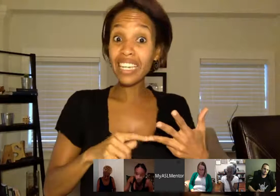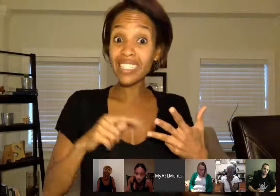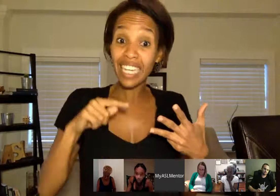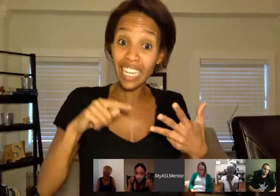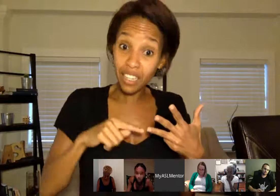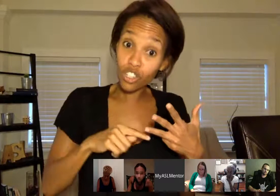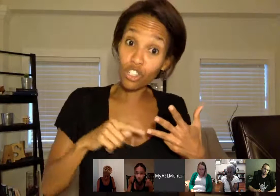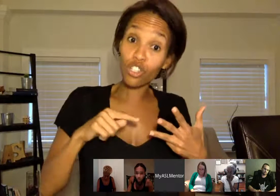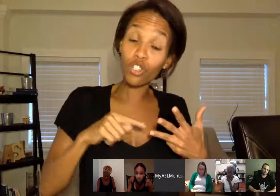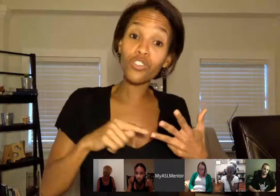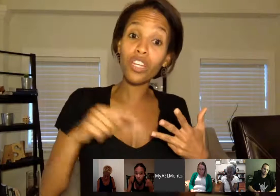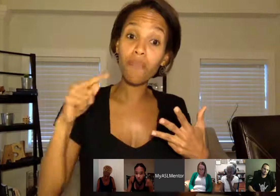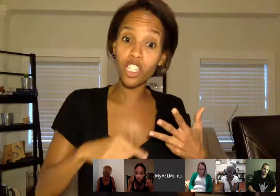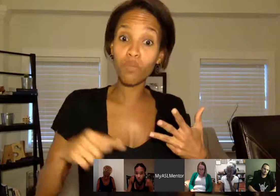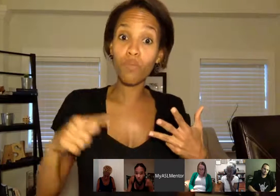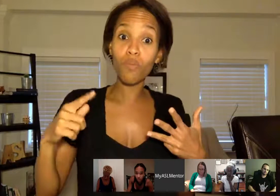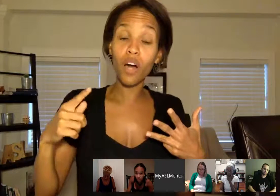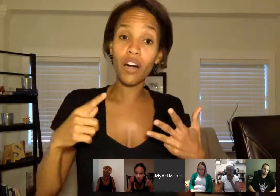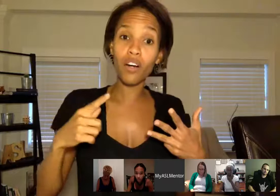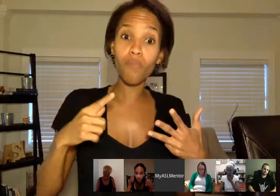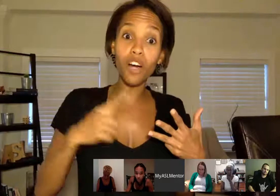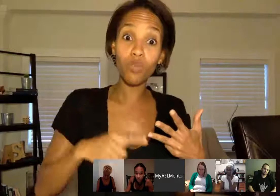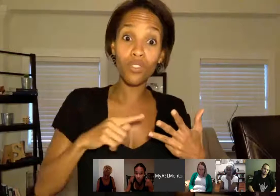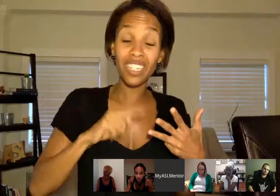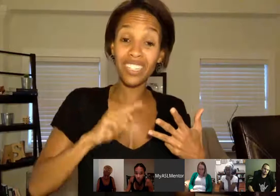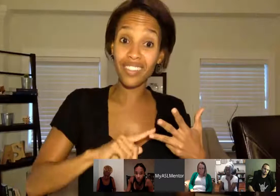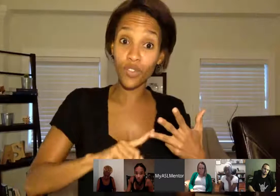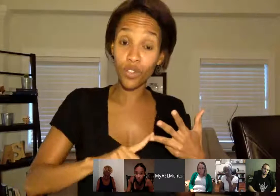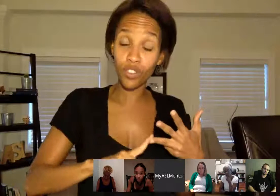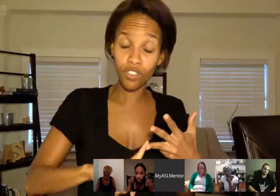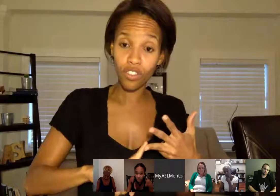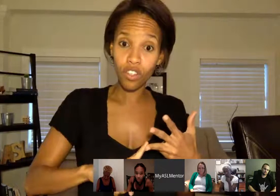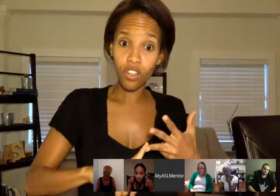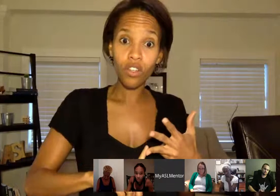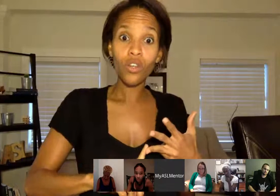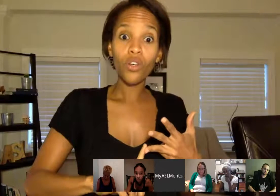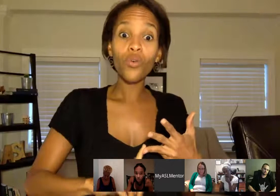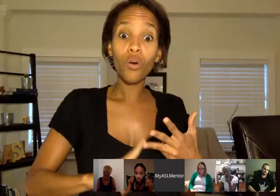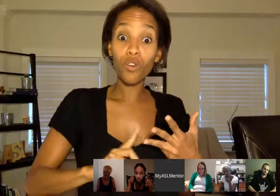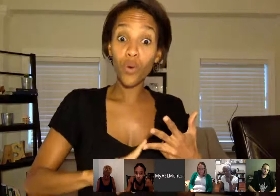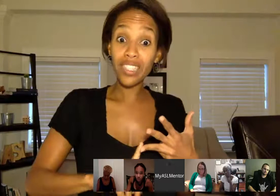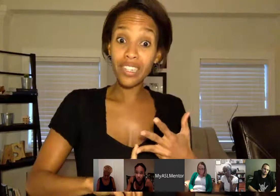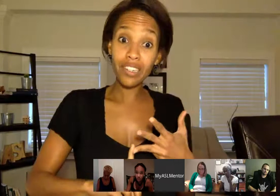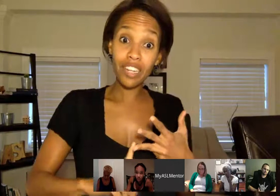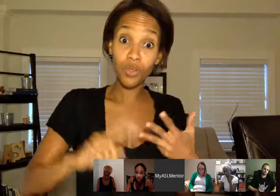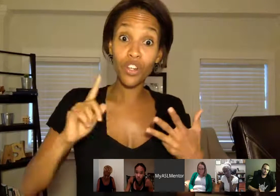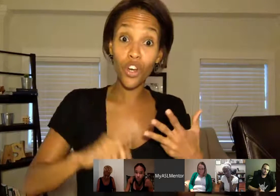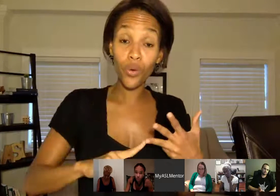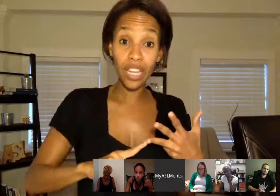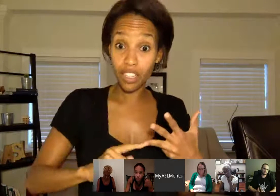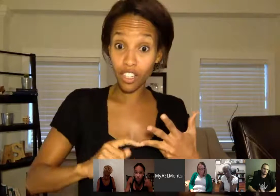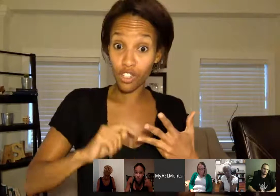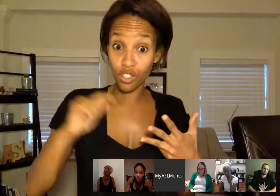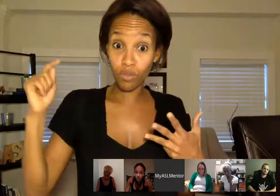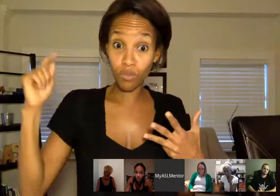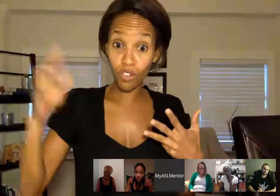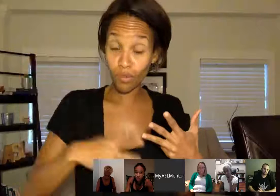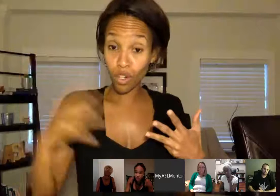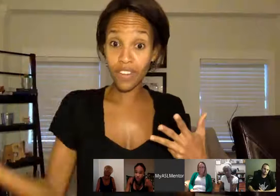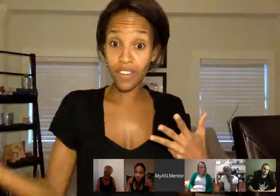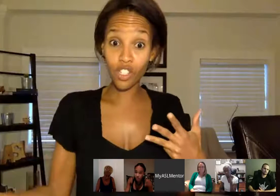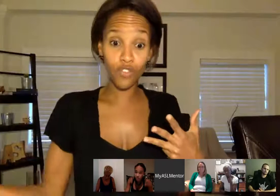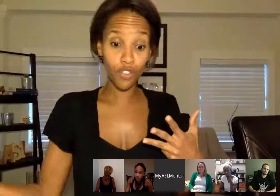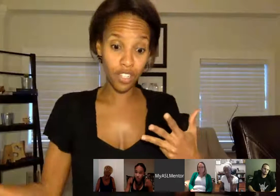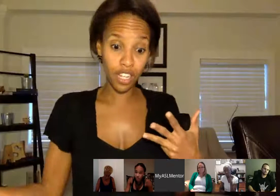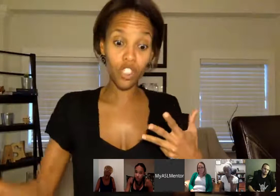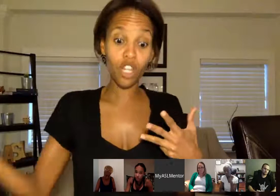Composing it into English is usually much more successful when we're voicing, because we know English is, for most